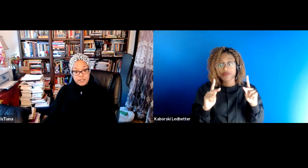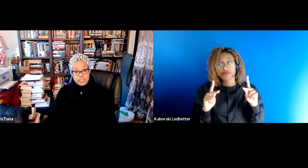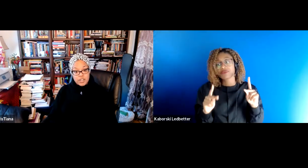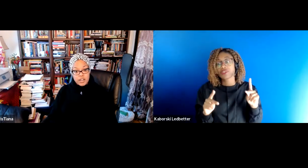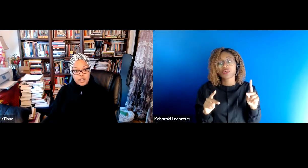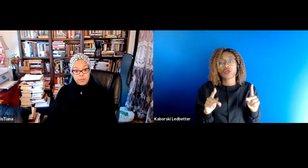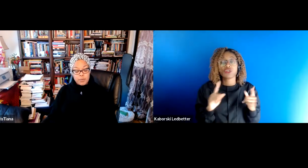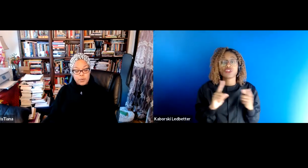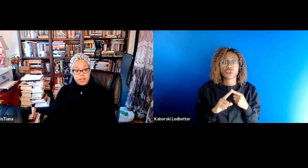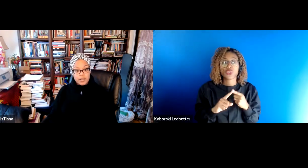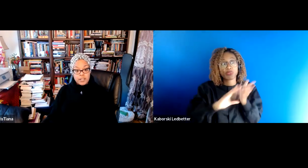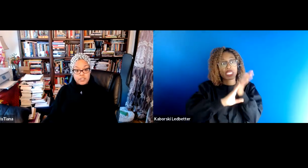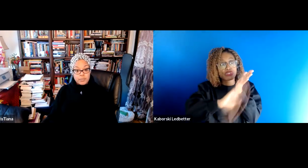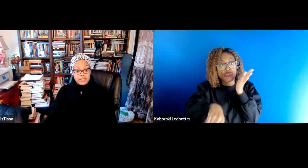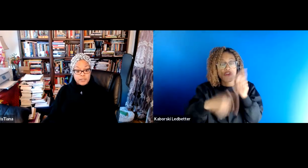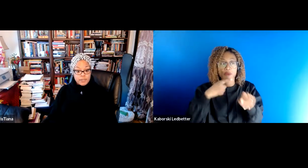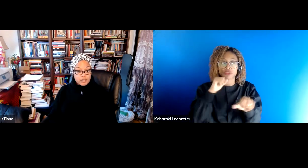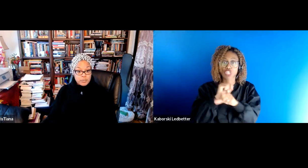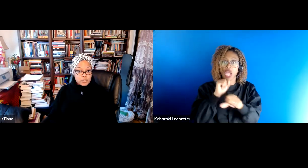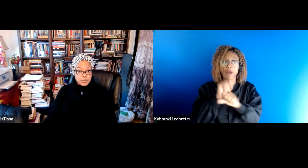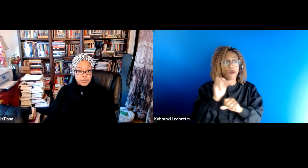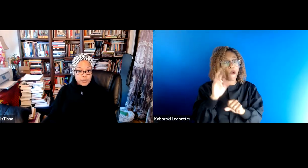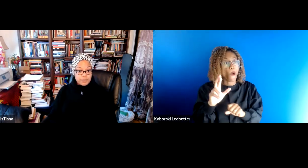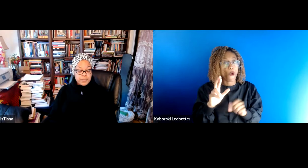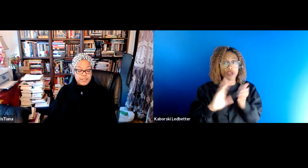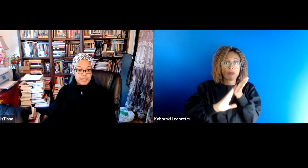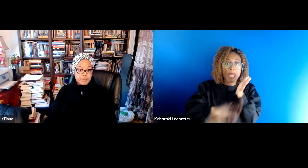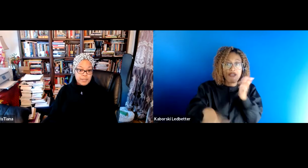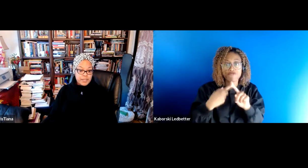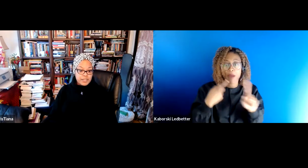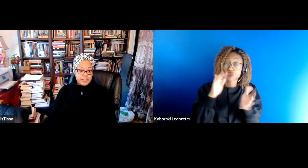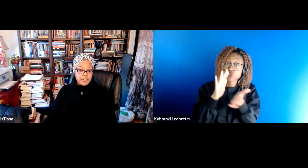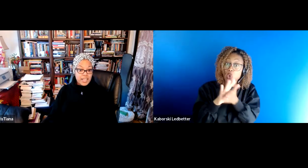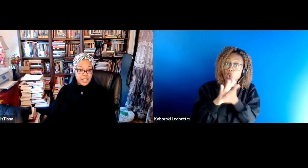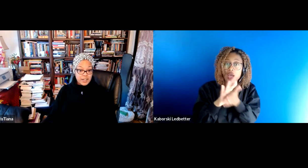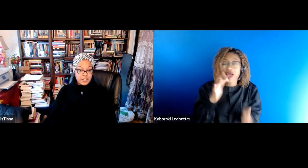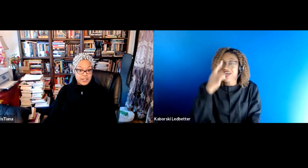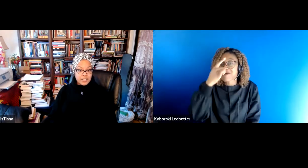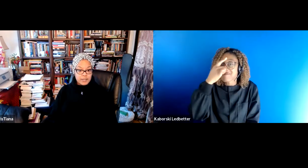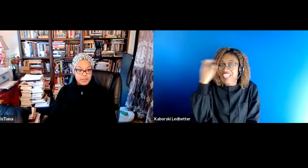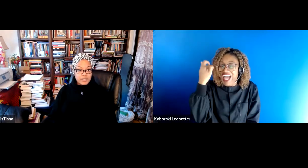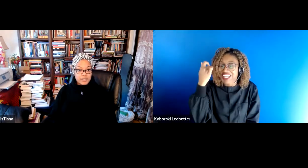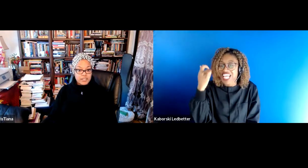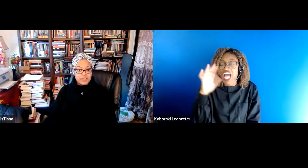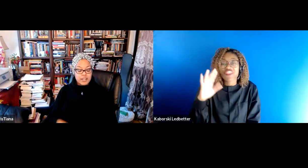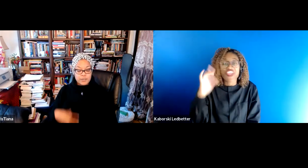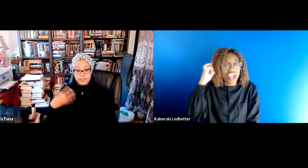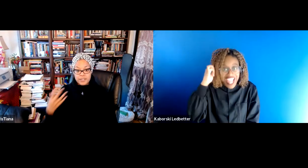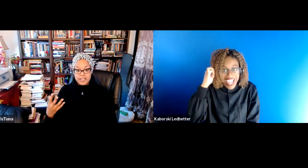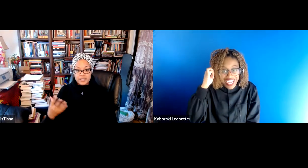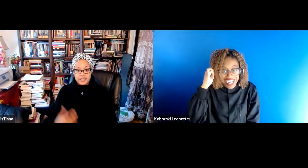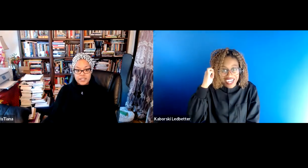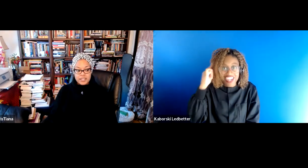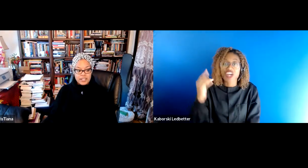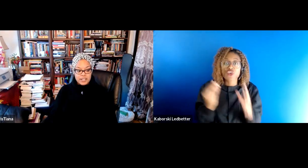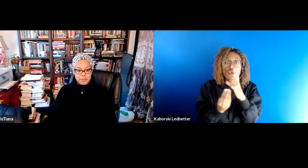to leave a job or to be dismissed from school simply because their hair does not